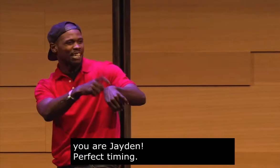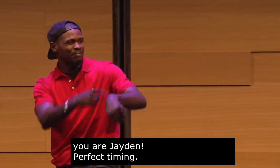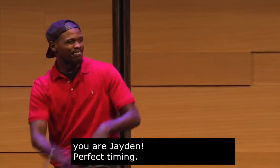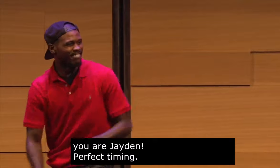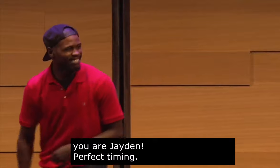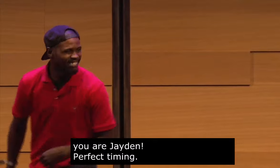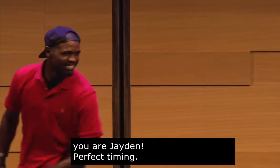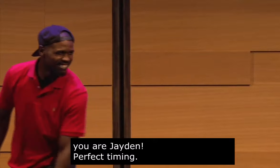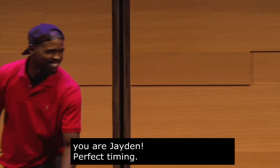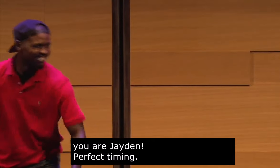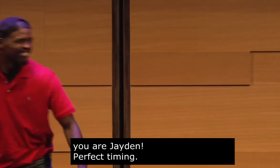Perfect timing.